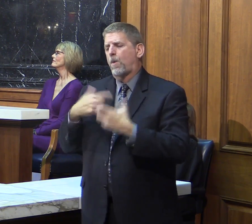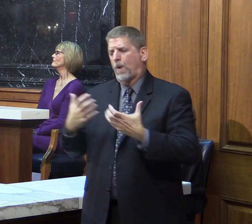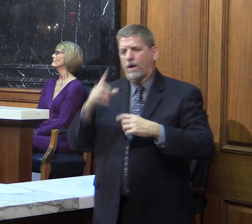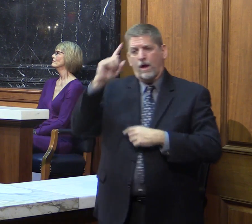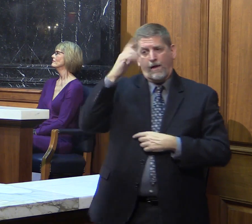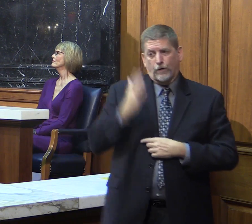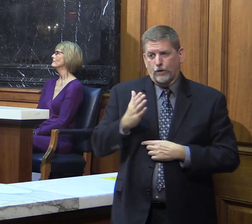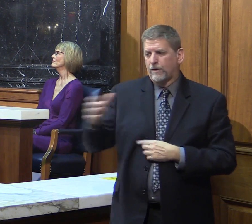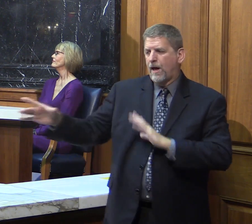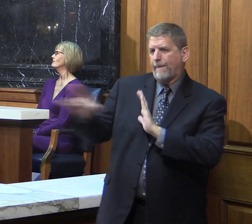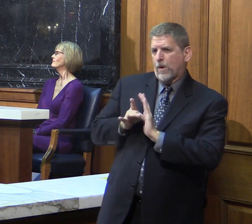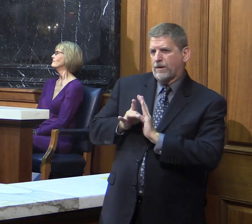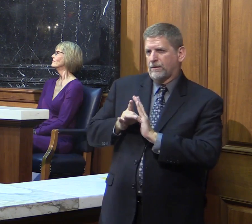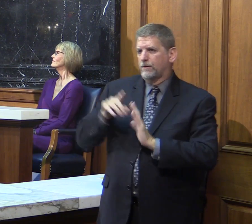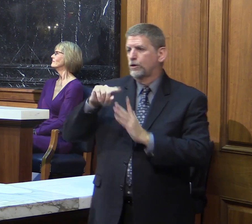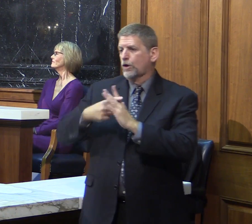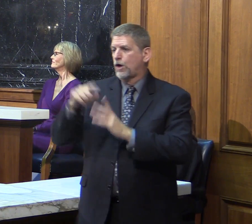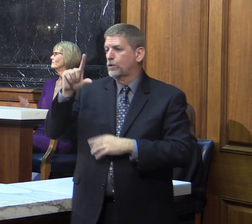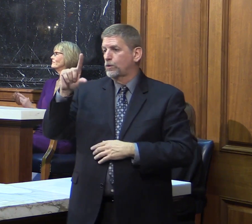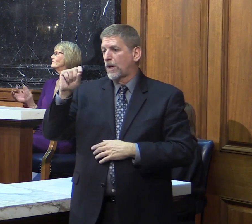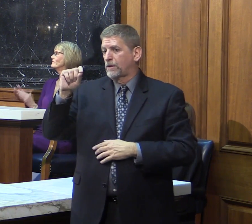starting in 2021.